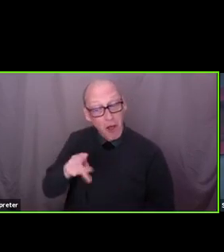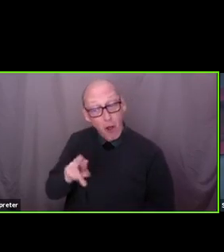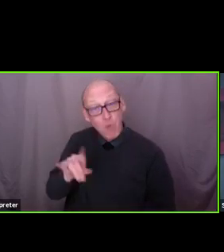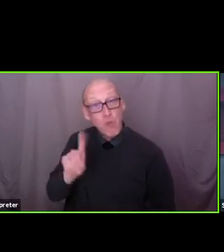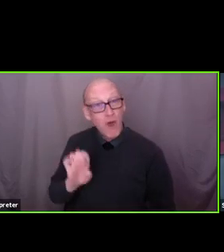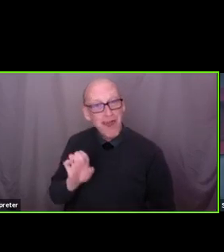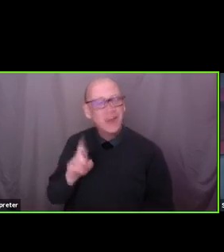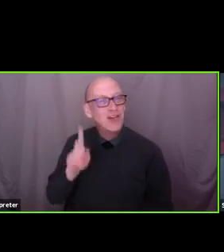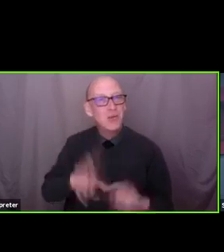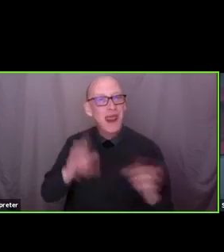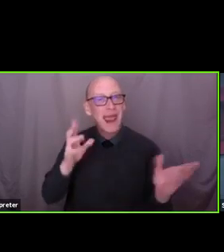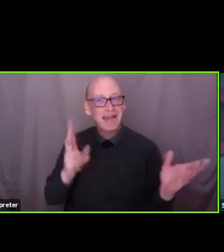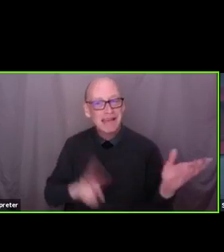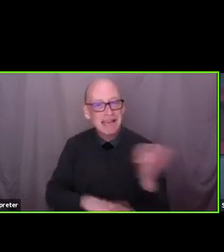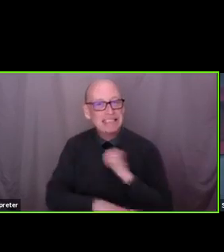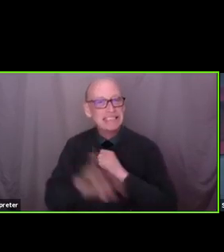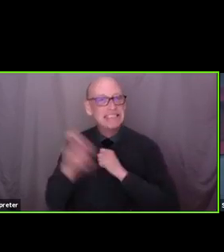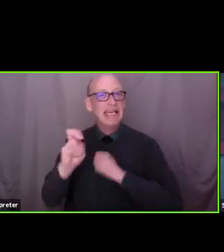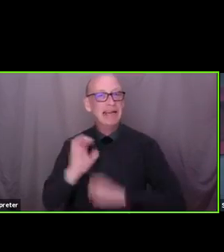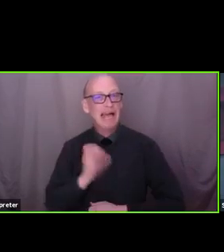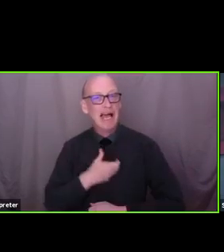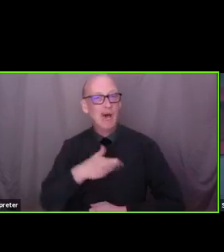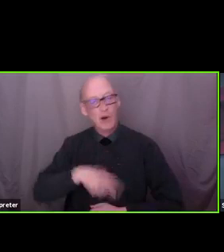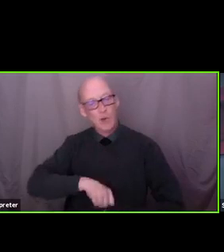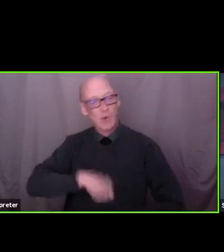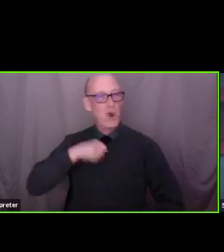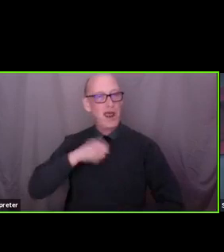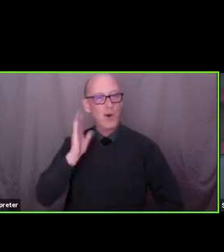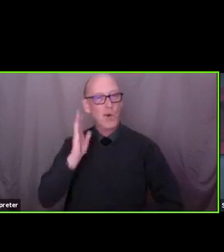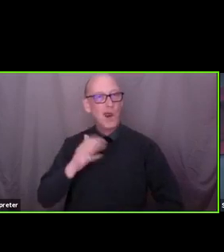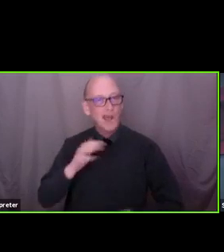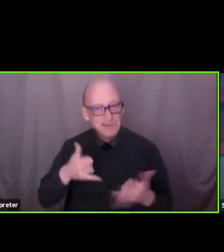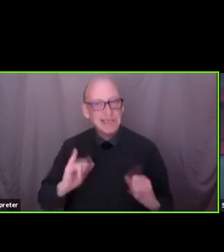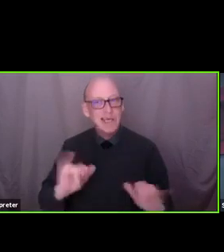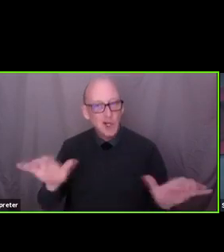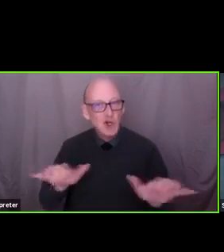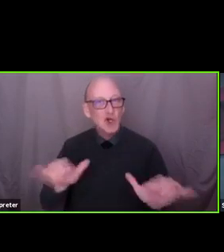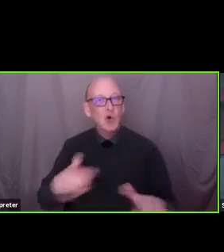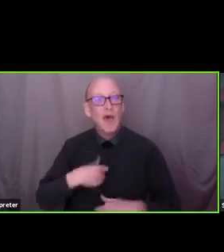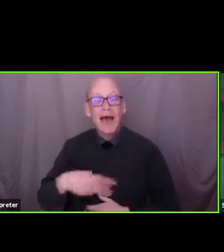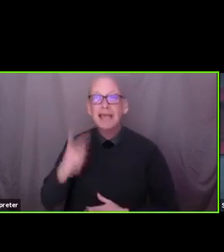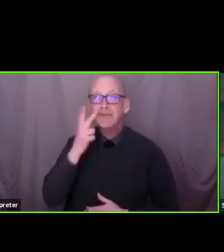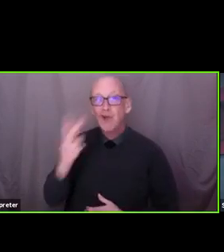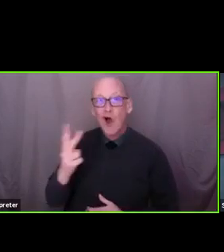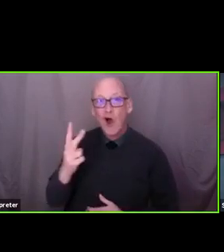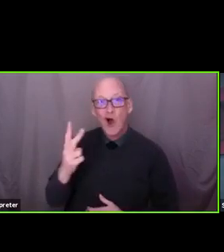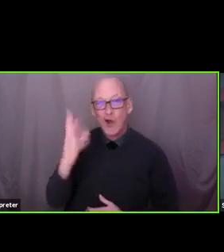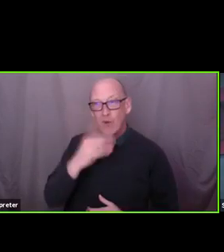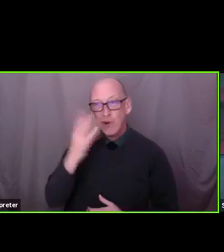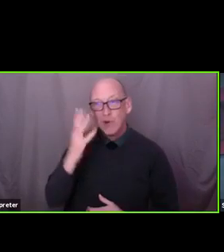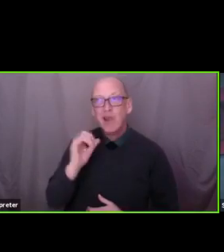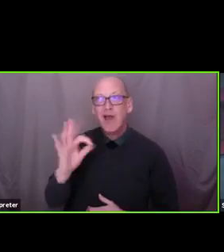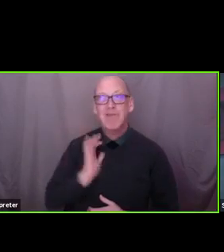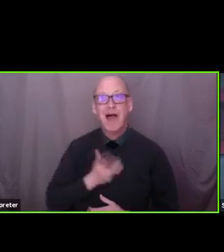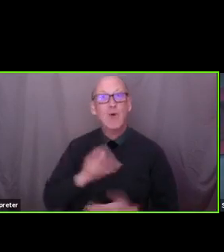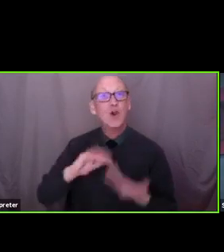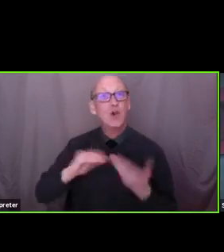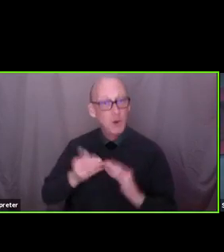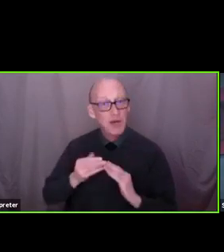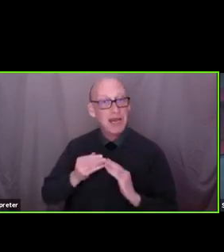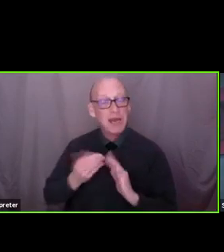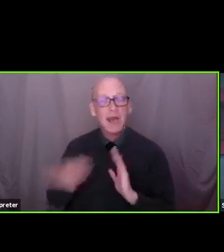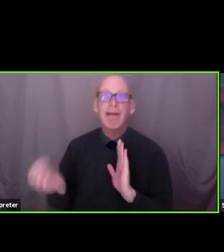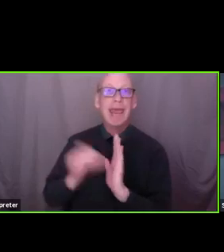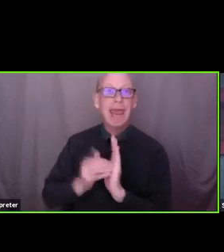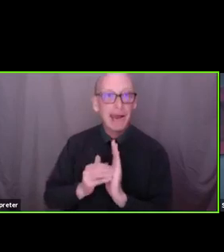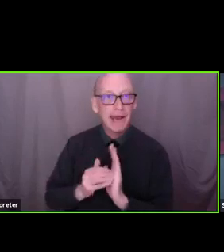take our pride. And so we're still gonna do it. And with that, I saw the beauty of our community once again